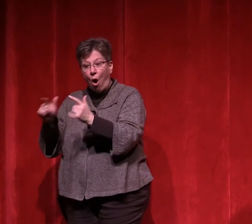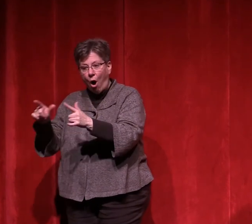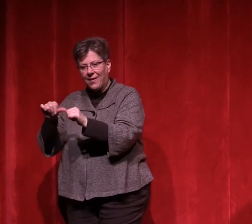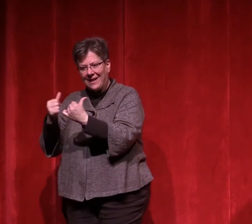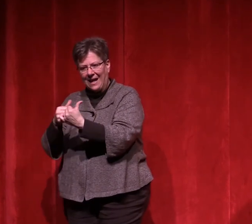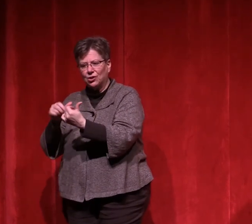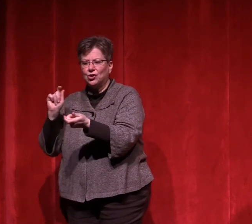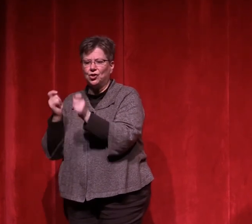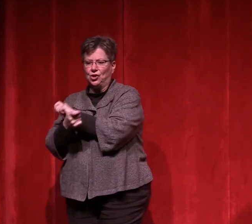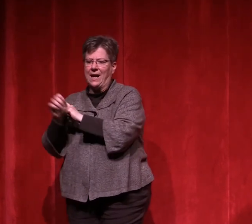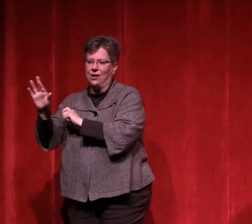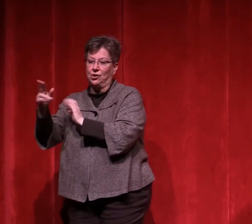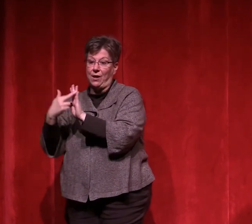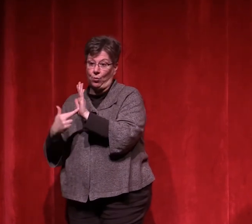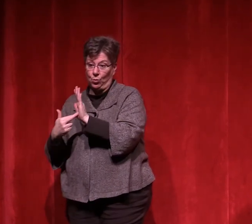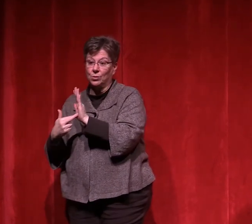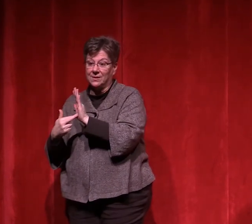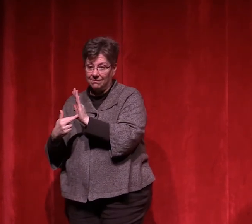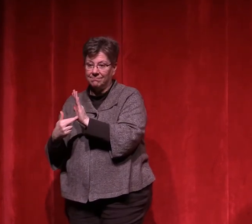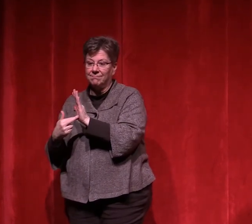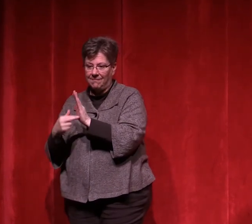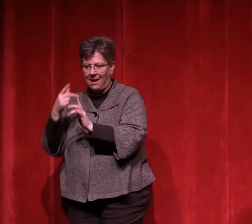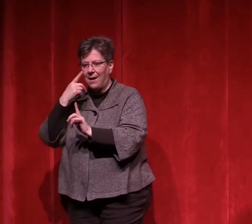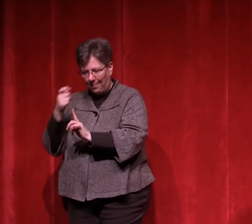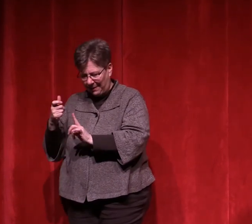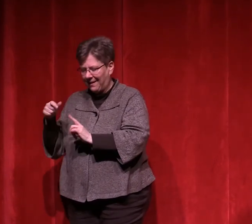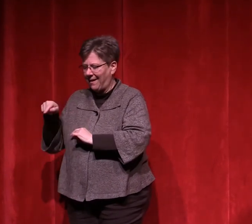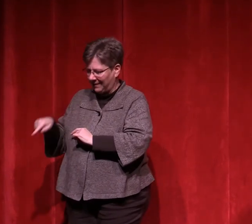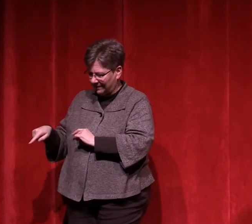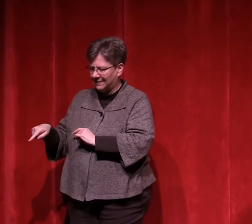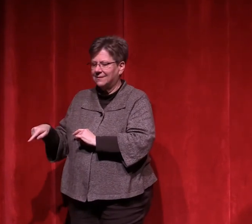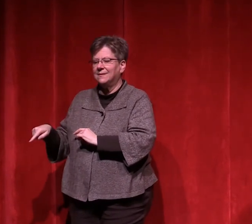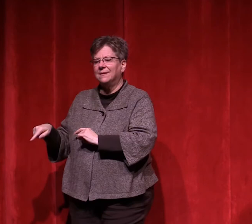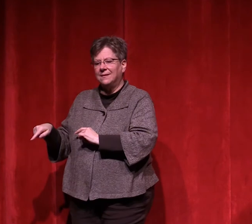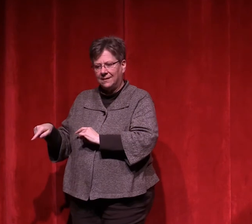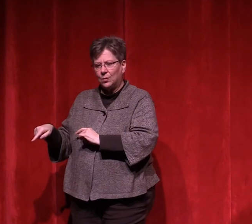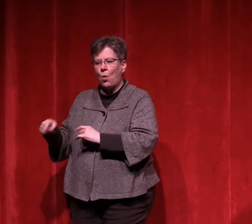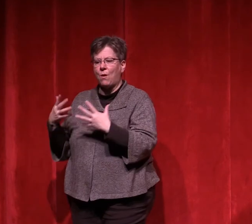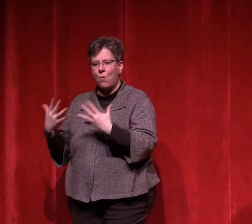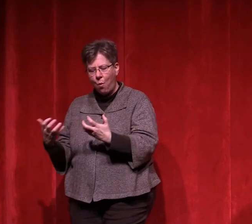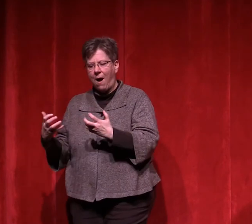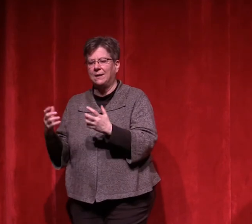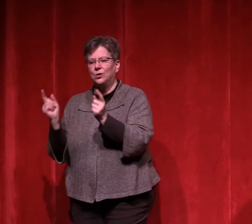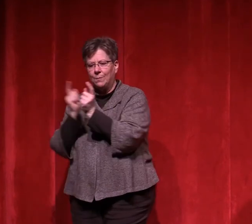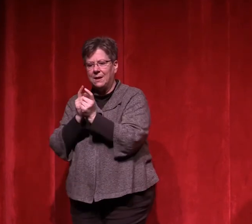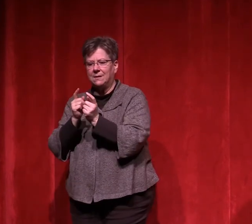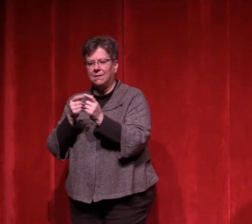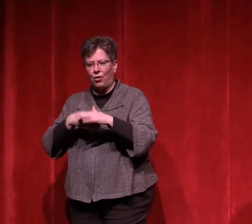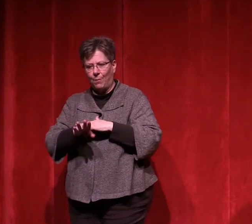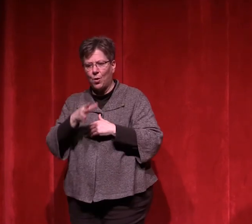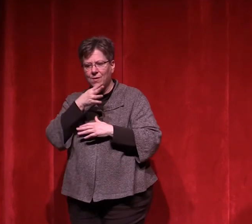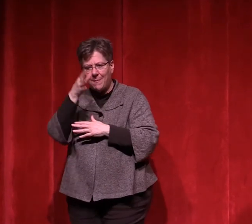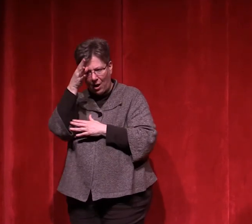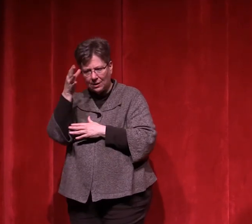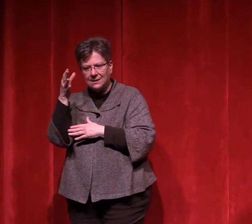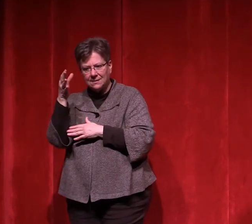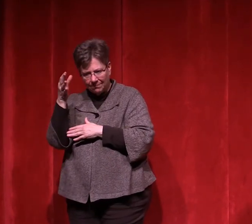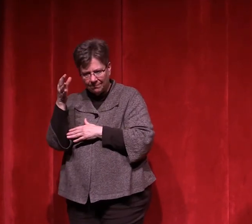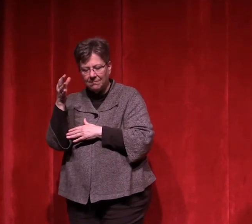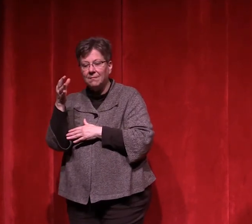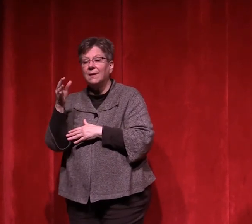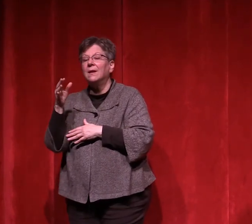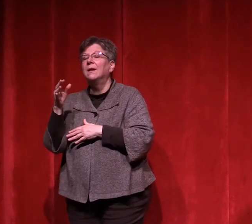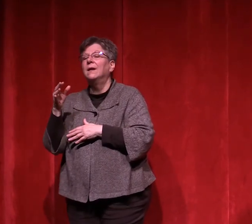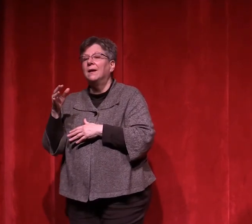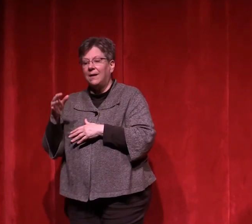Montana adoption, within just a couple of years, it became policy that if you wouldn't meet the birth parents, you went to the bottom of the priority pile,